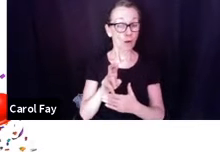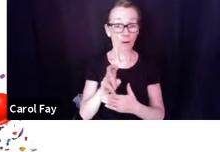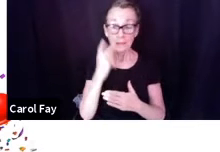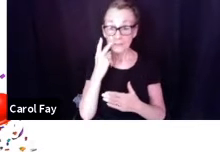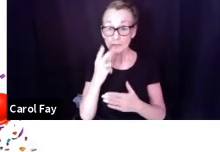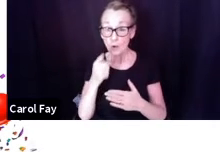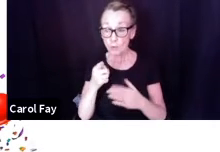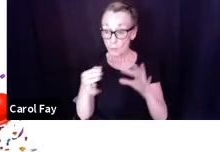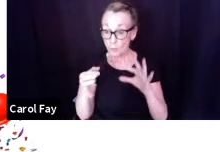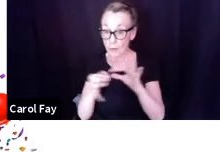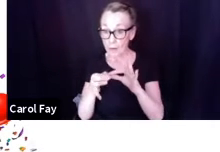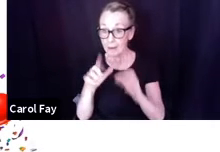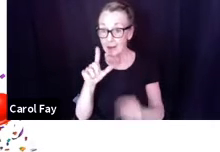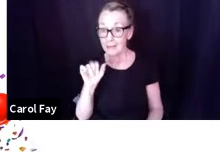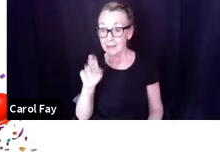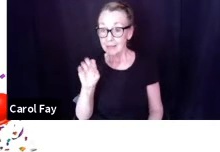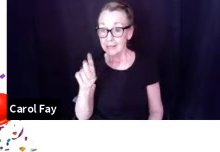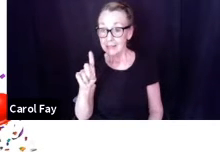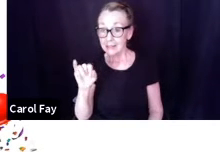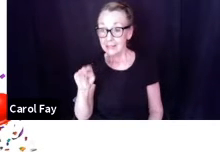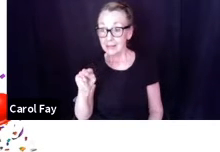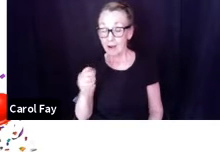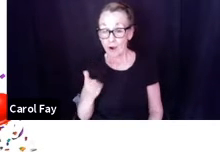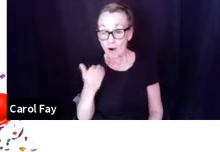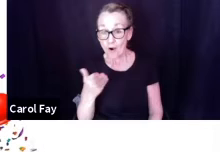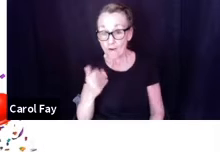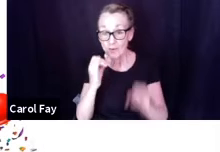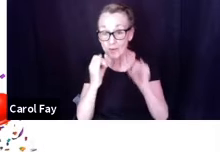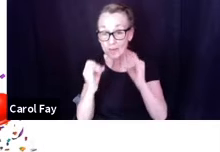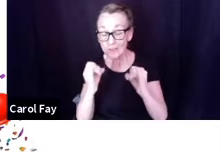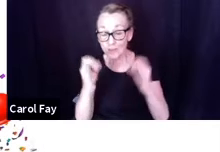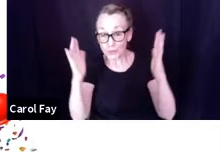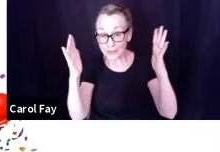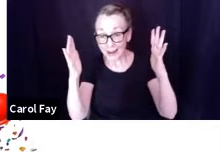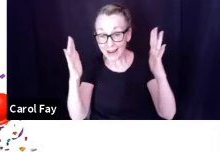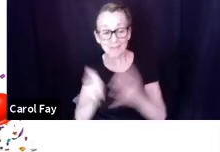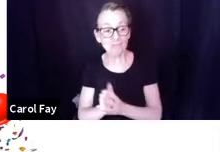also, and they want to interview you. Next, now to prepare.